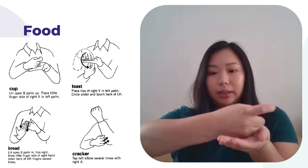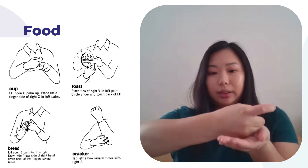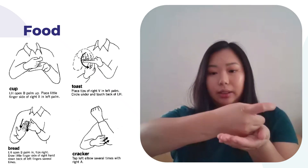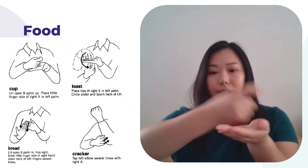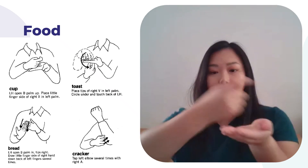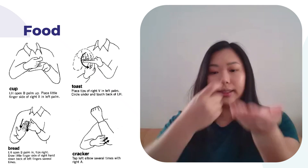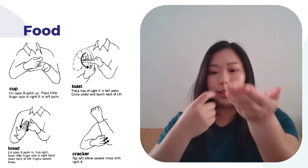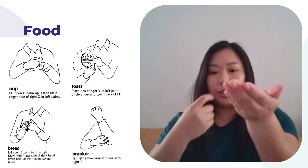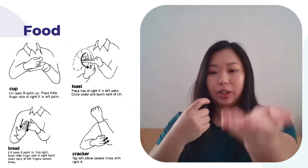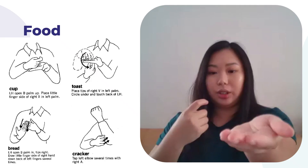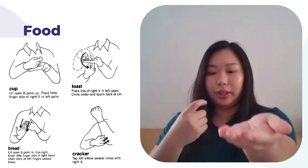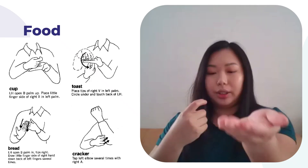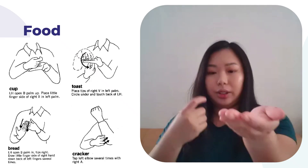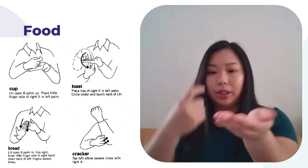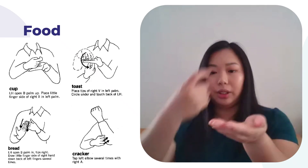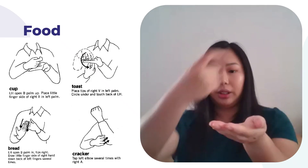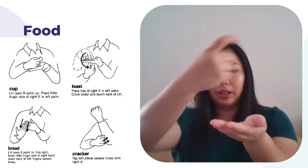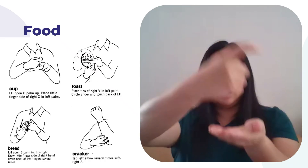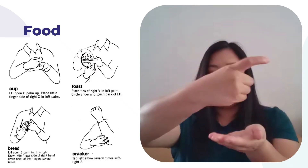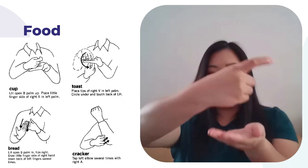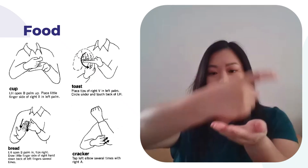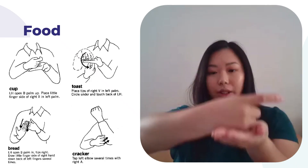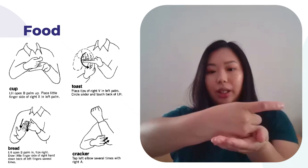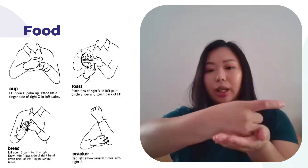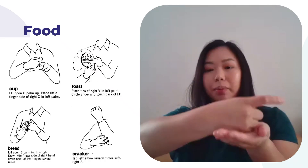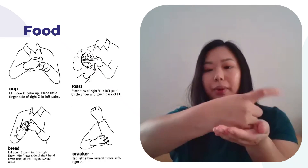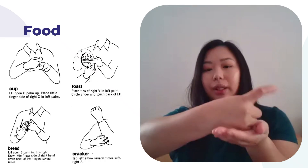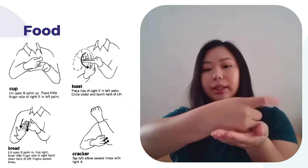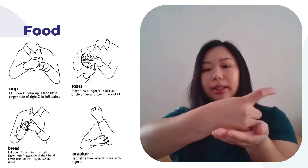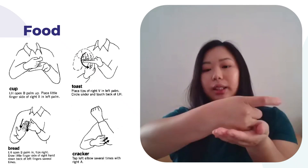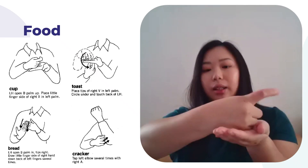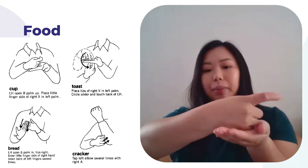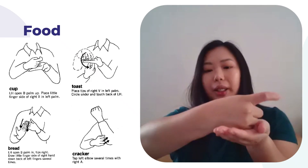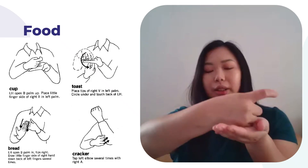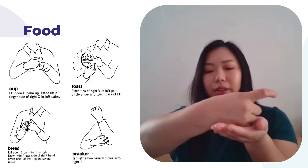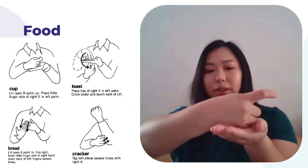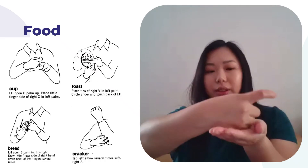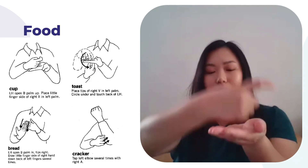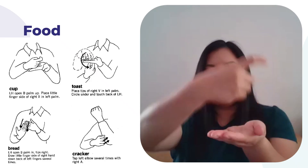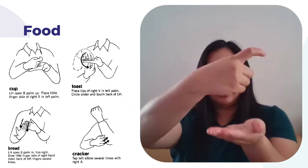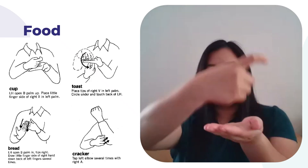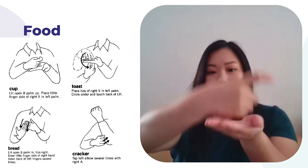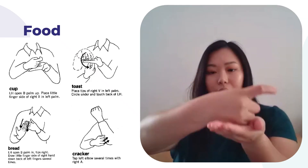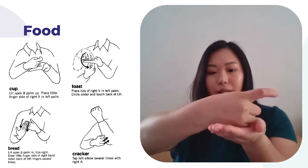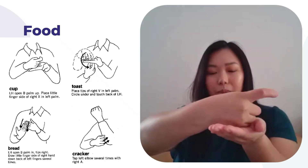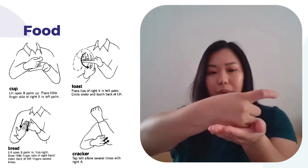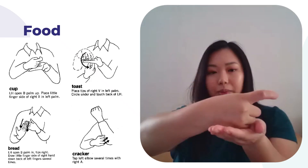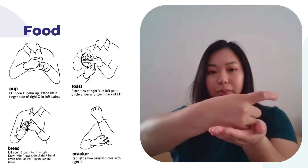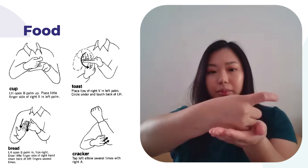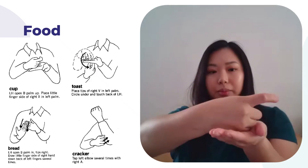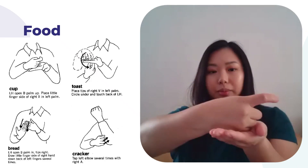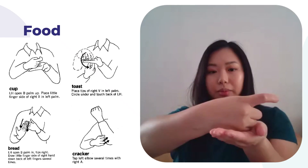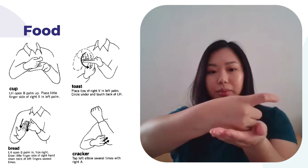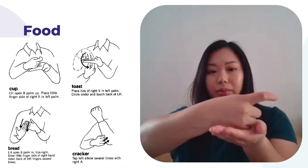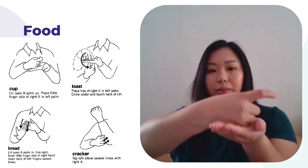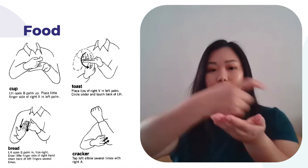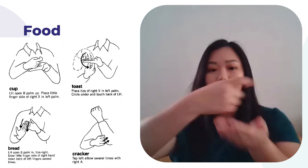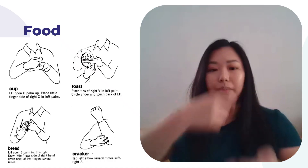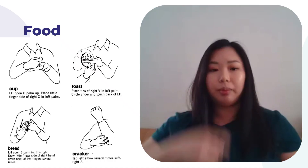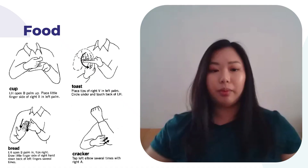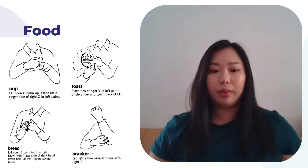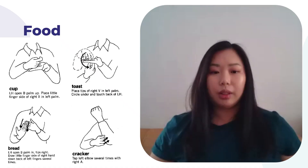this. So this is like your saucer, this is your cup, and this is the cup handle. Cup.